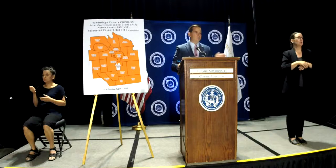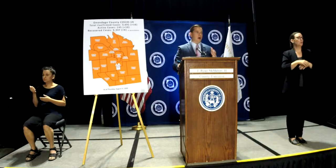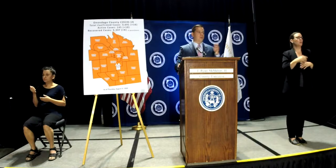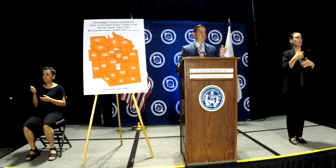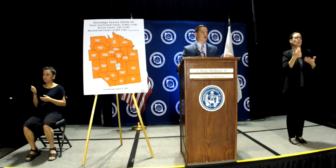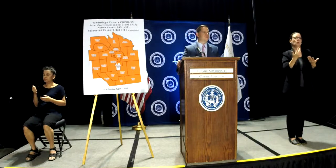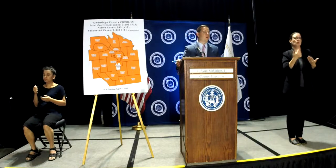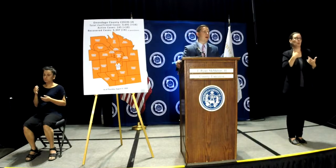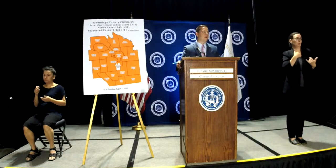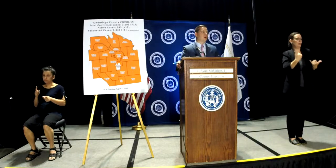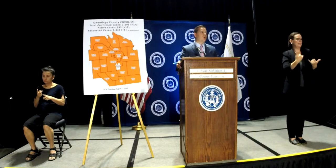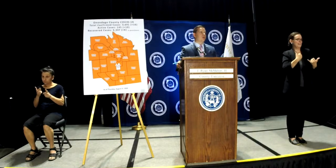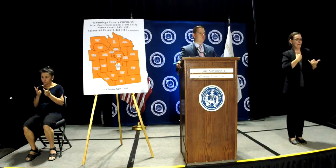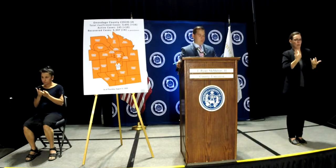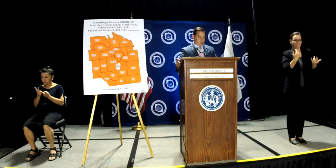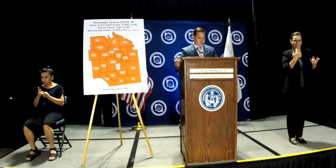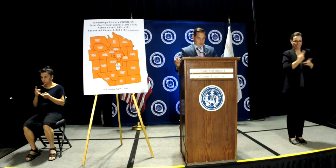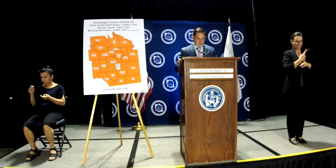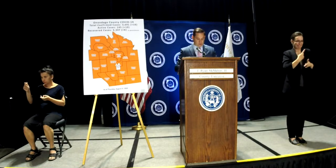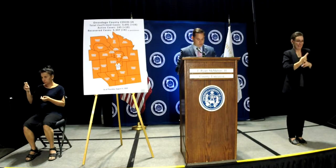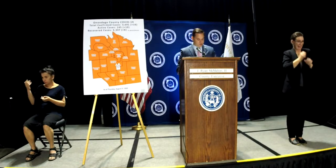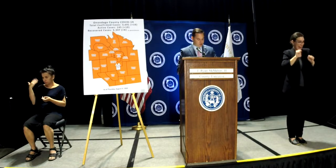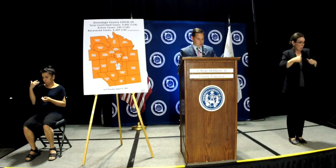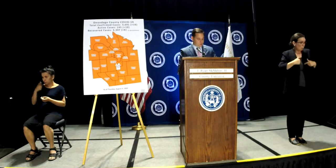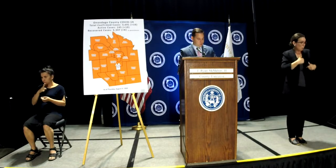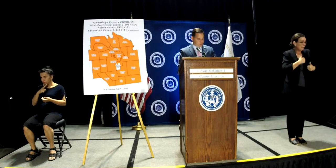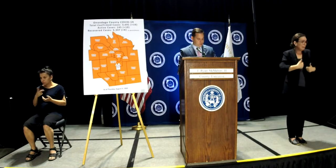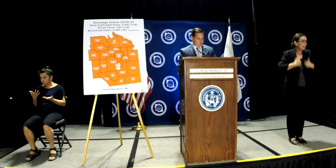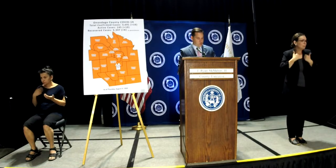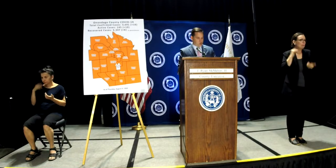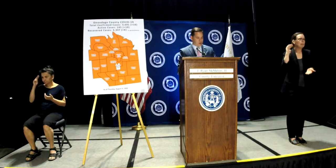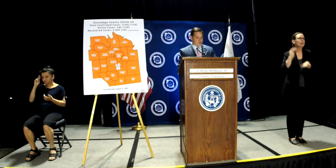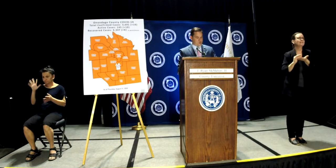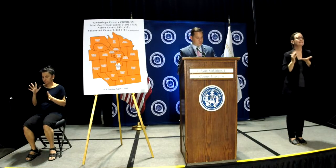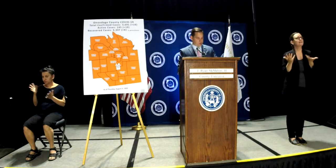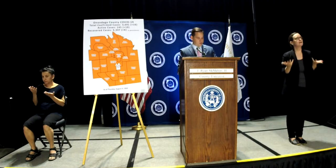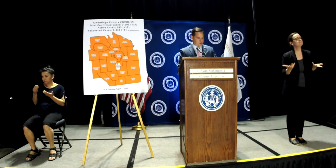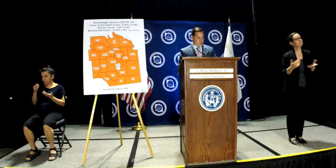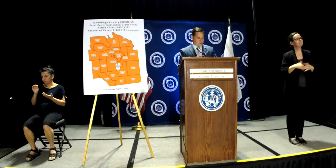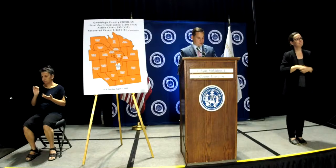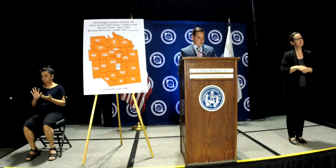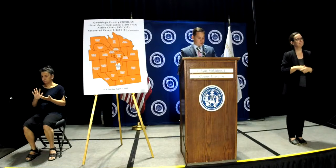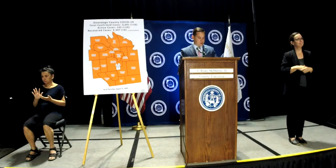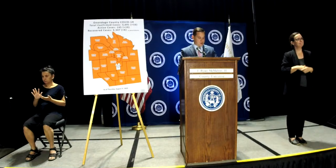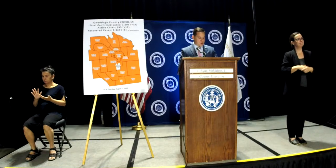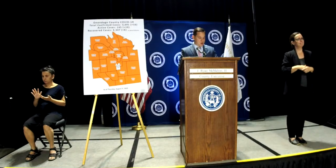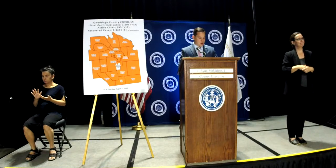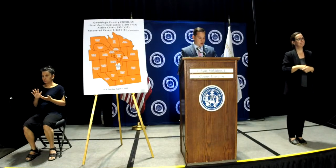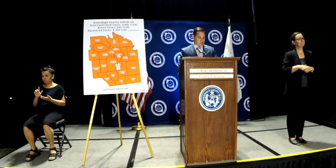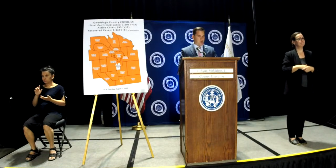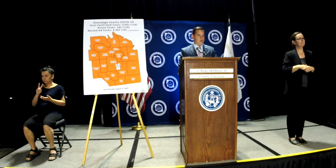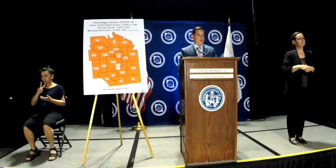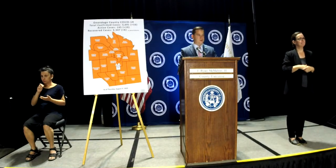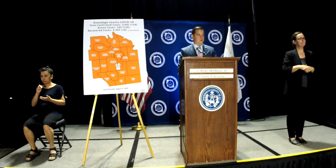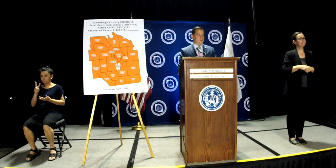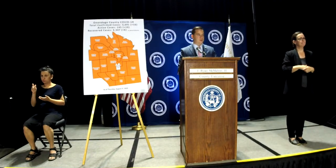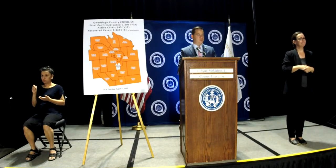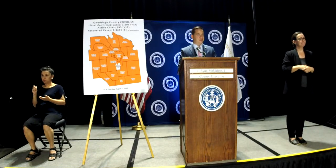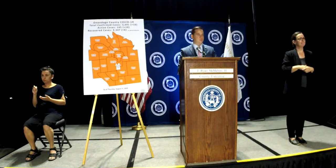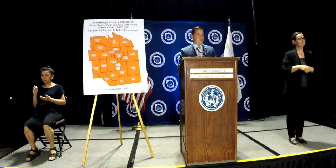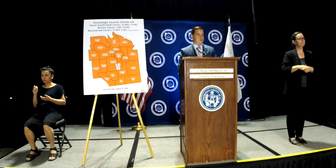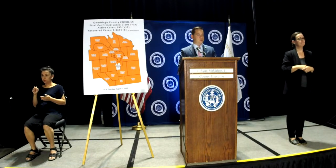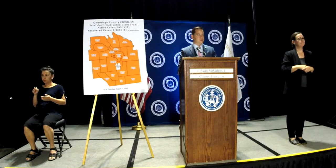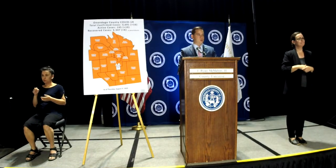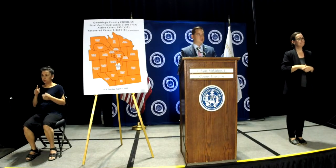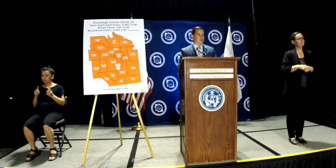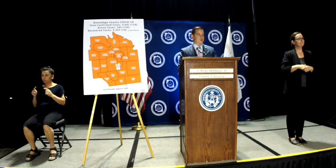That helps us, but we've put ourselves in a position for 20 to absorb some of this with all these